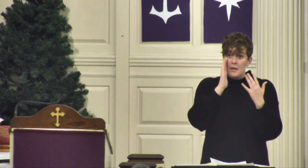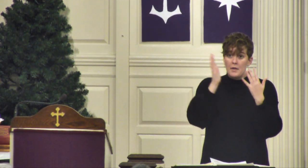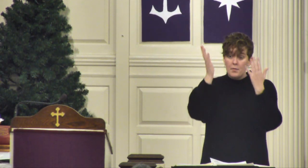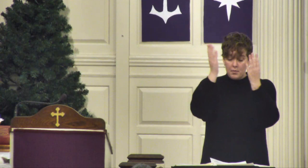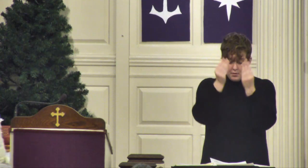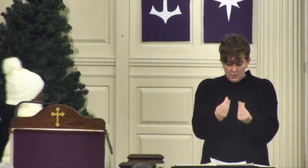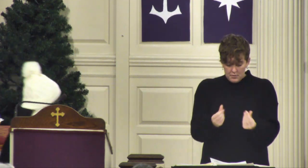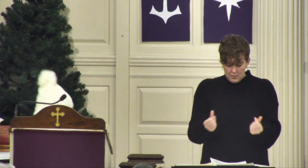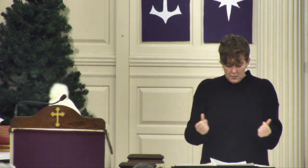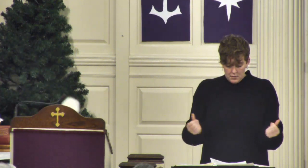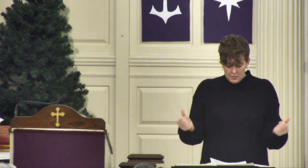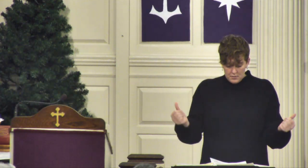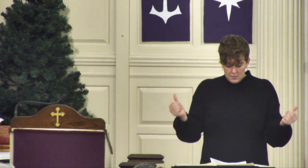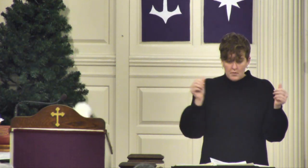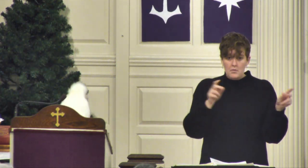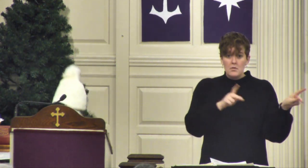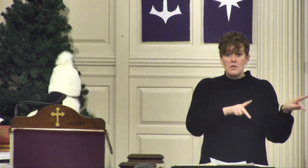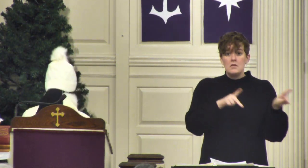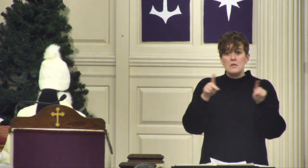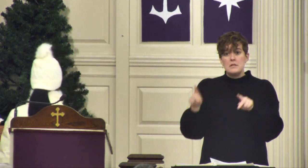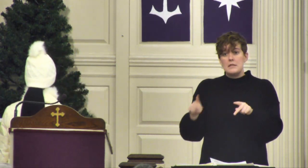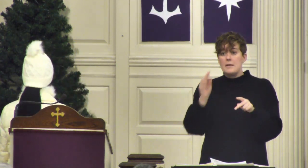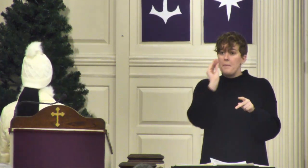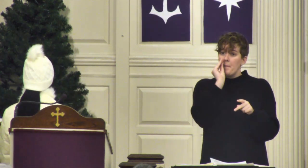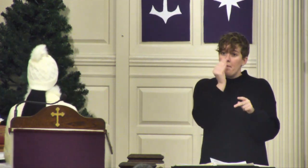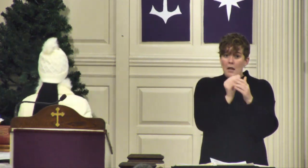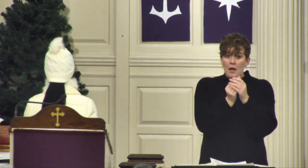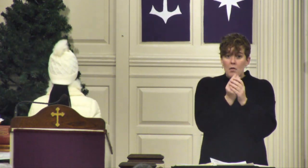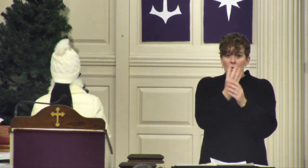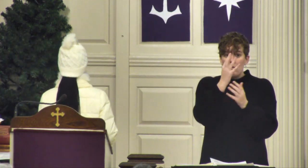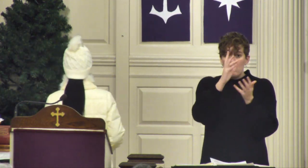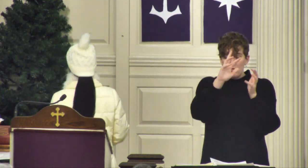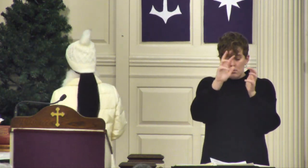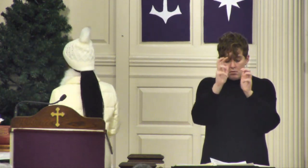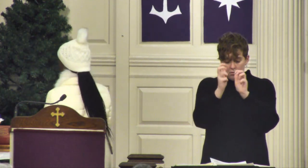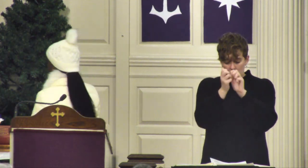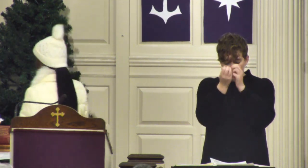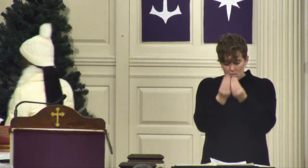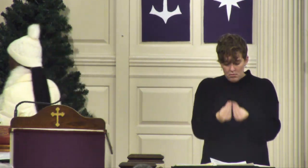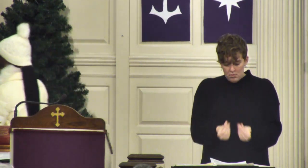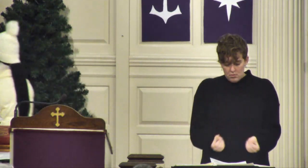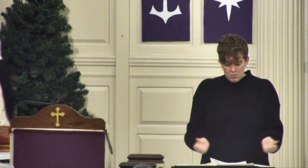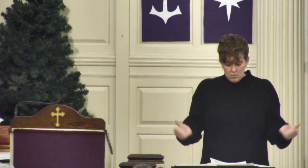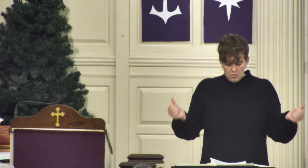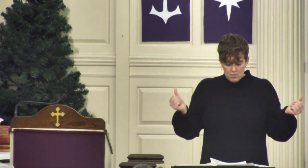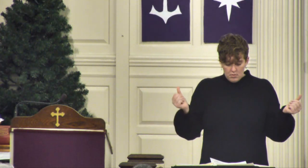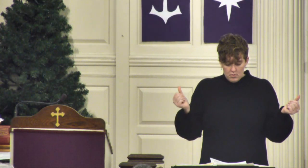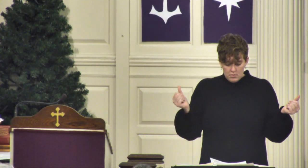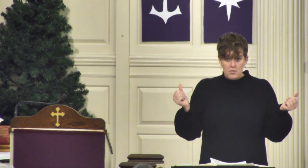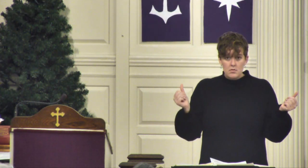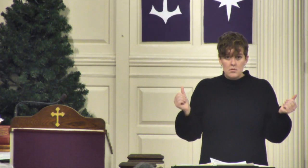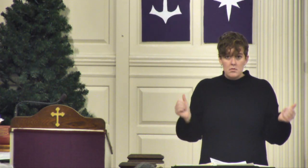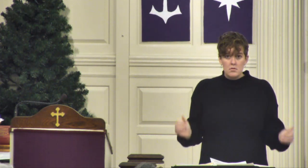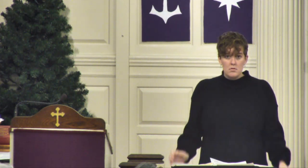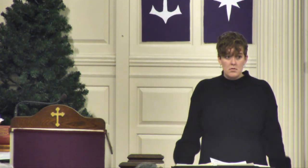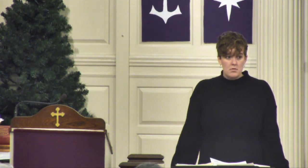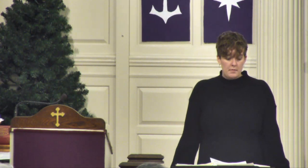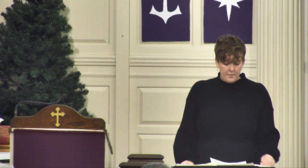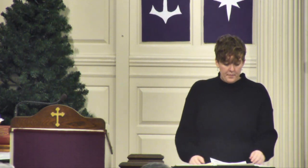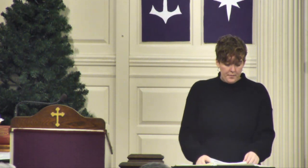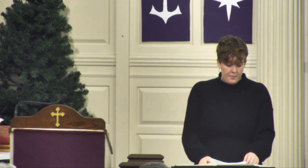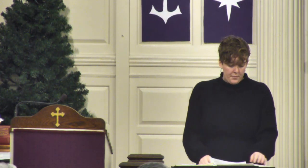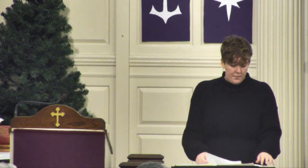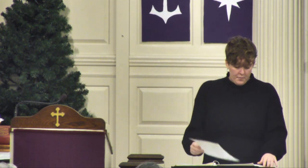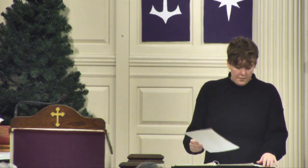we waste away like flowers that wither and